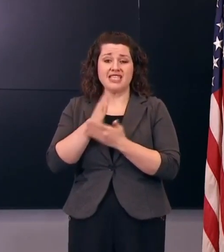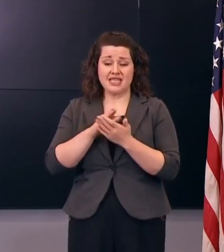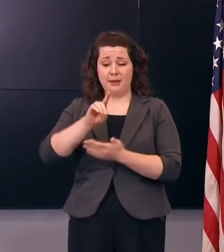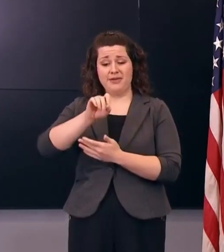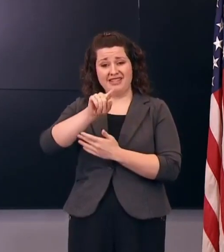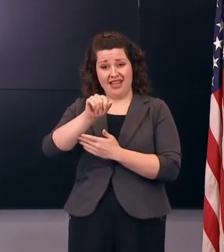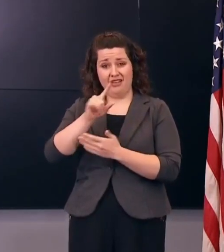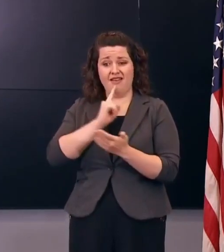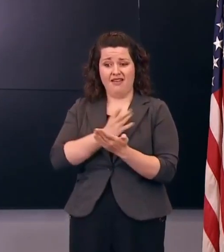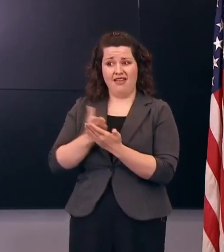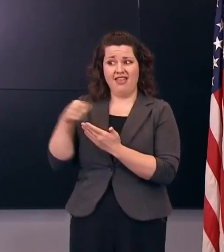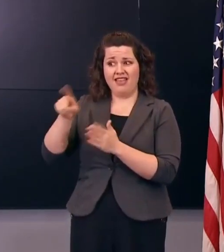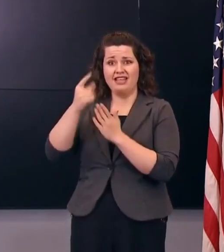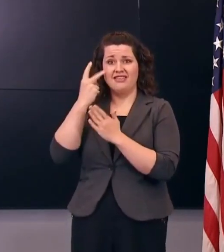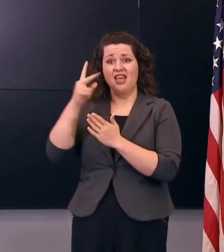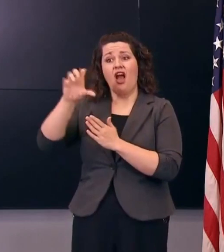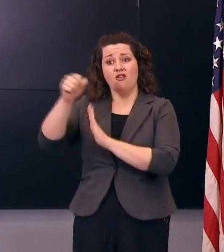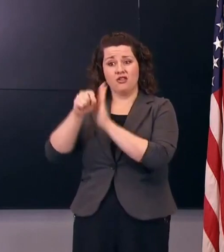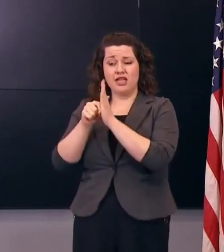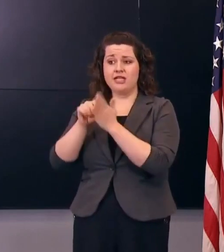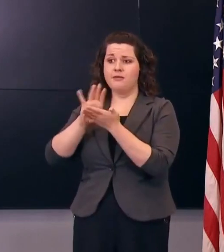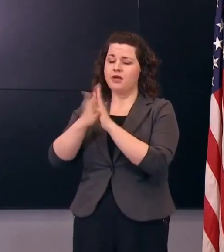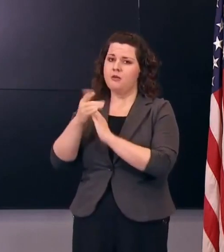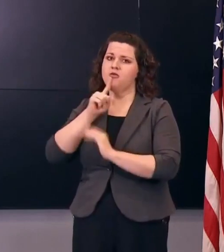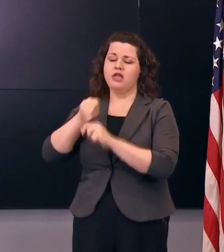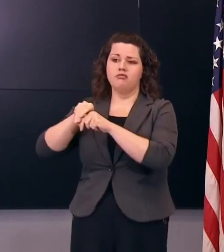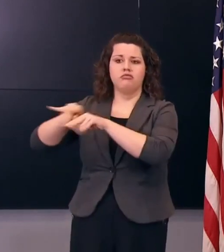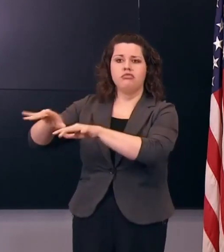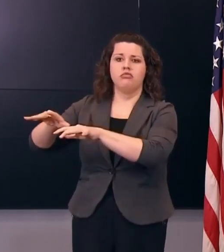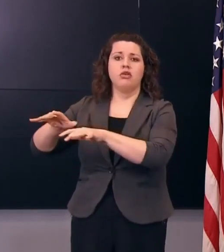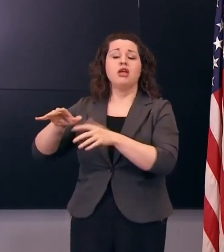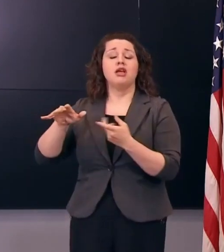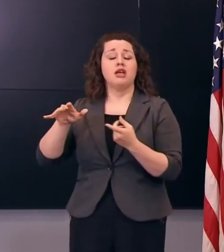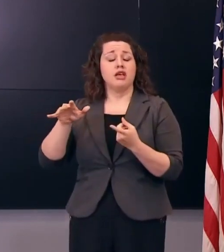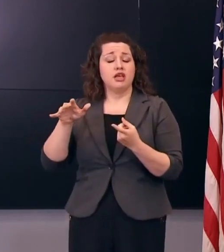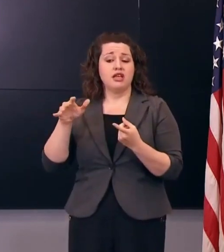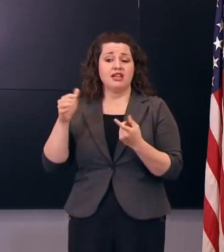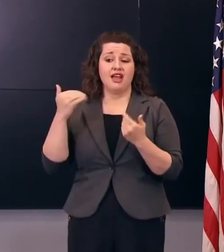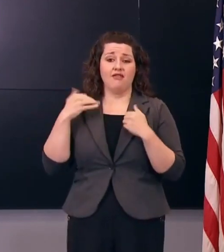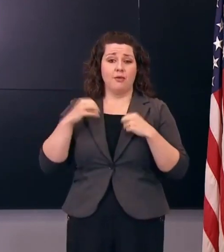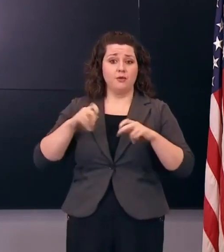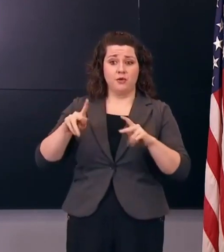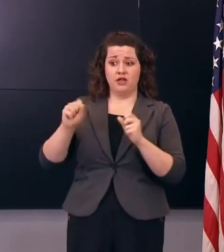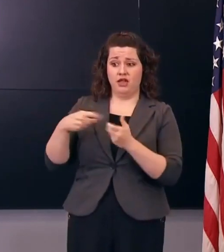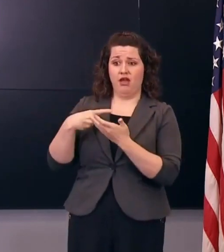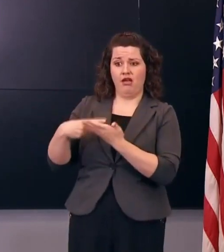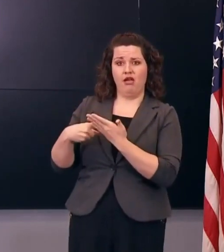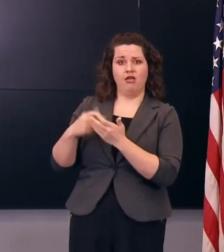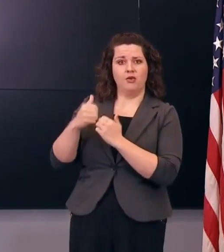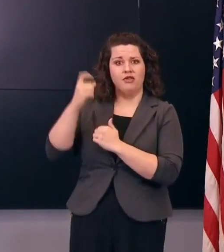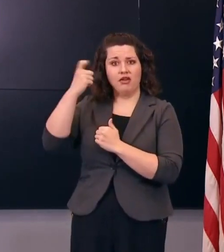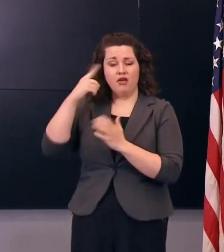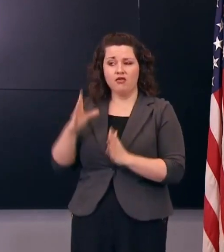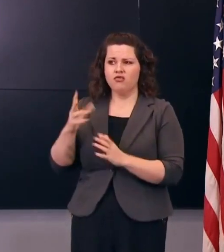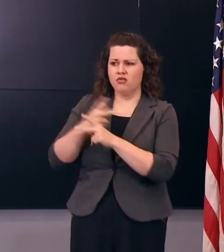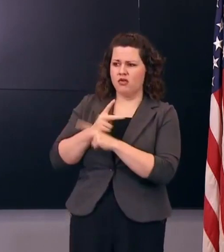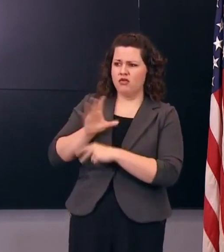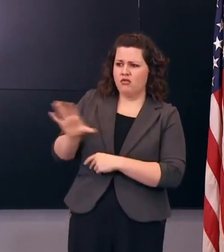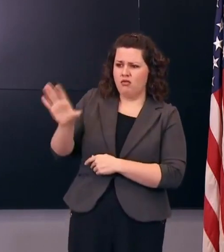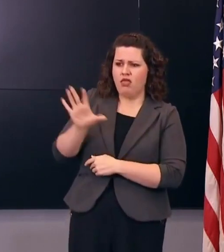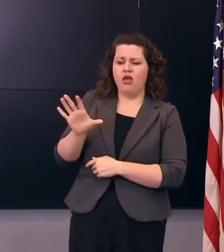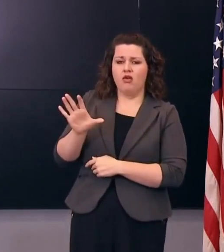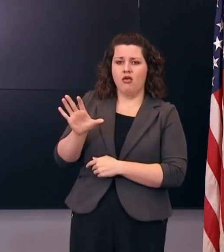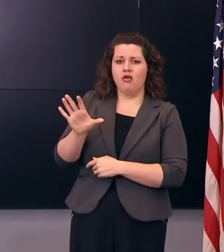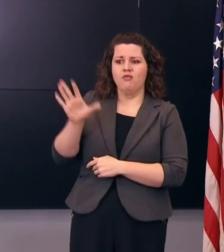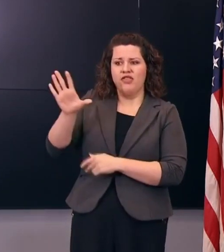data that they're seeing in states that have really become hotspots, and then to have the opportunity to talk with governors and find out what their